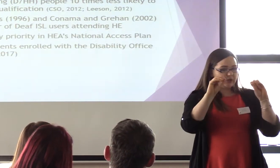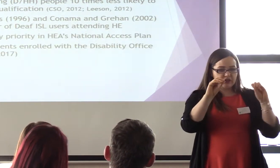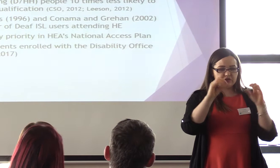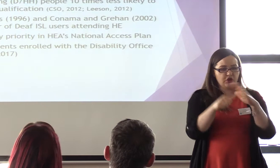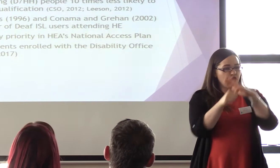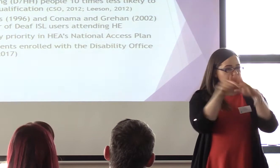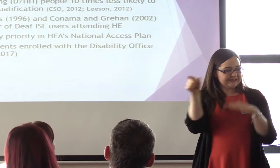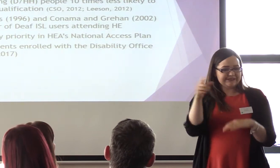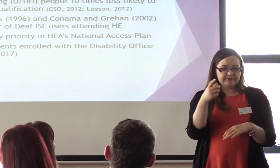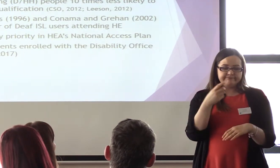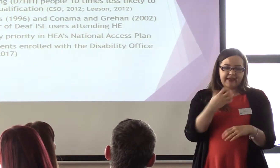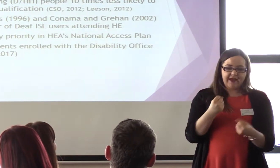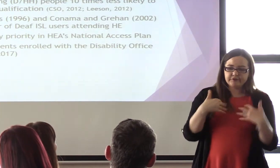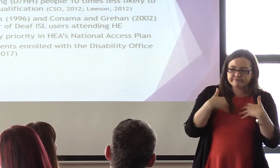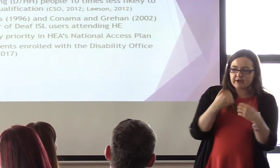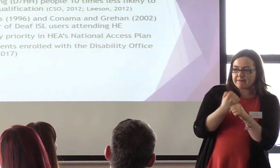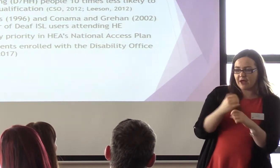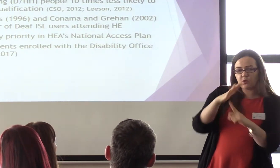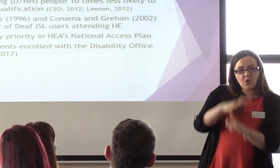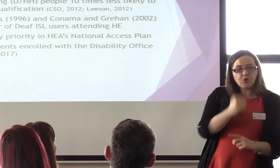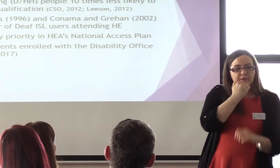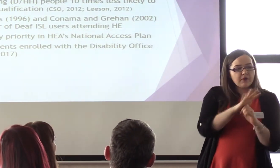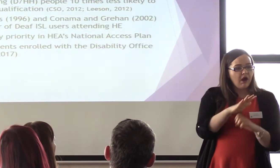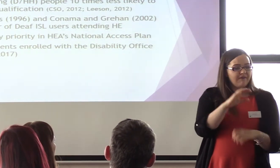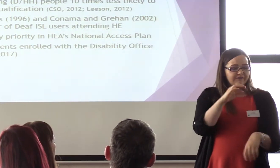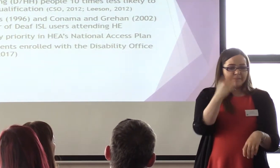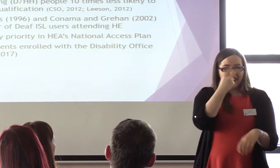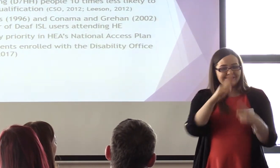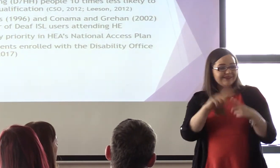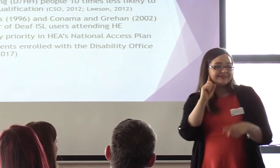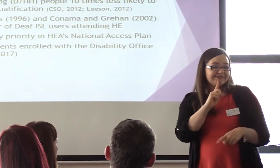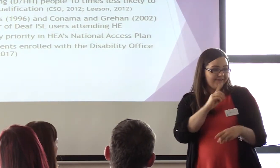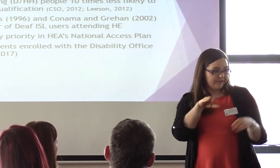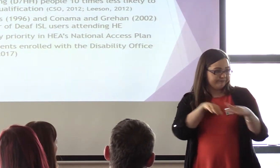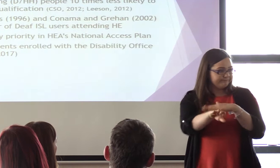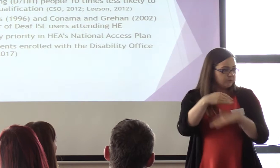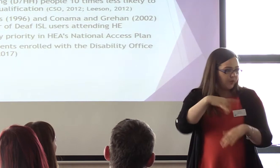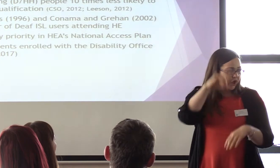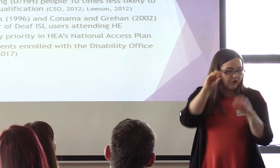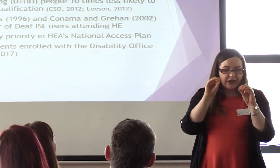Equally, the Higher Education Authority had some concerns in relation to this low number